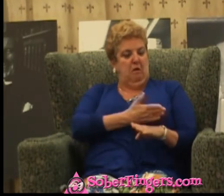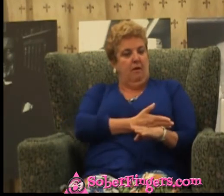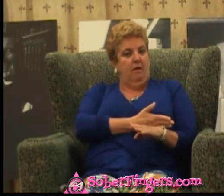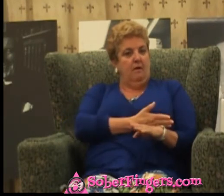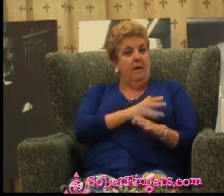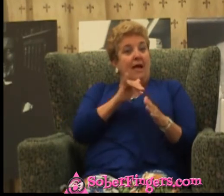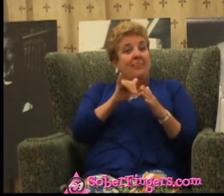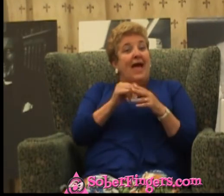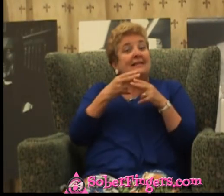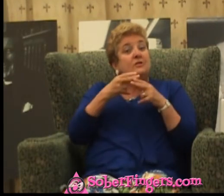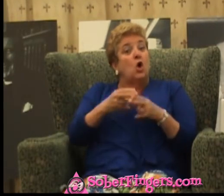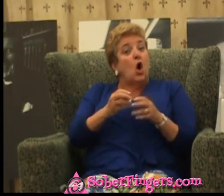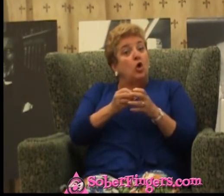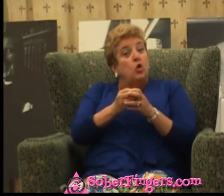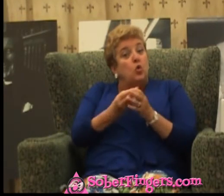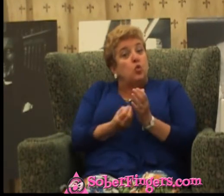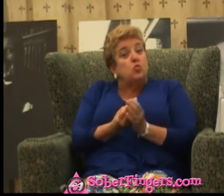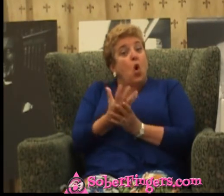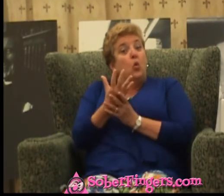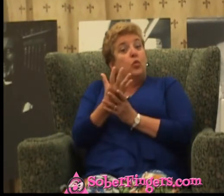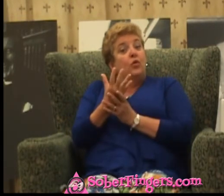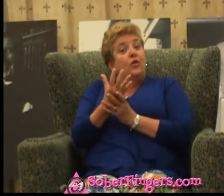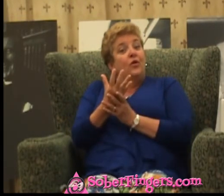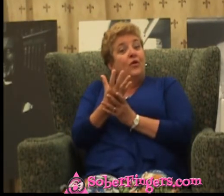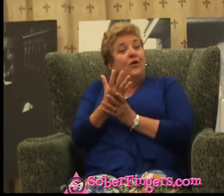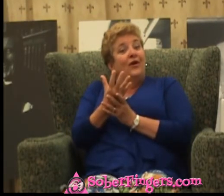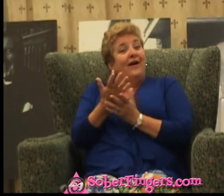growth. It's how it's done.